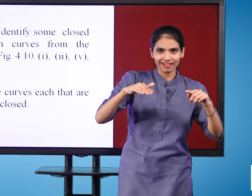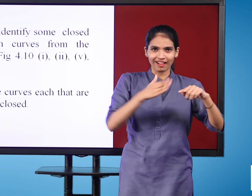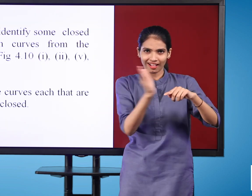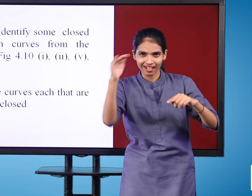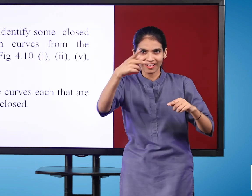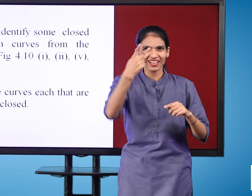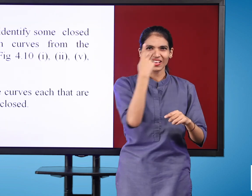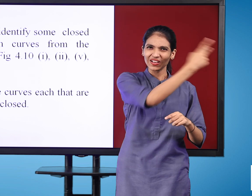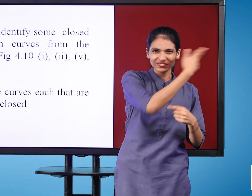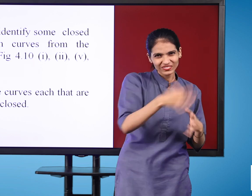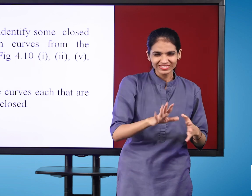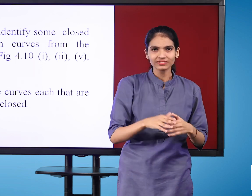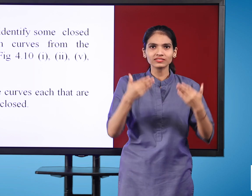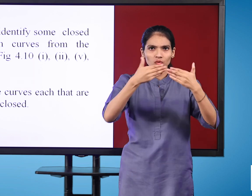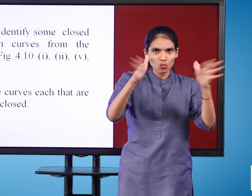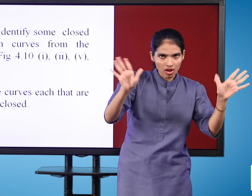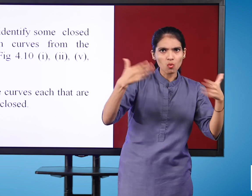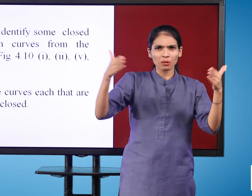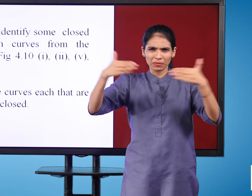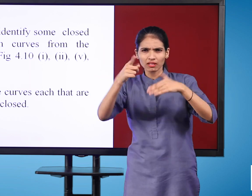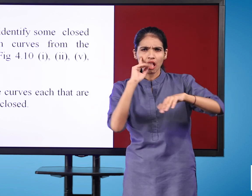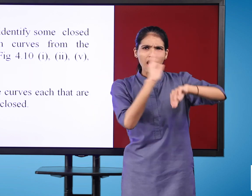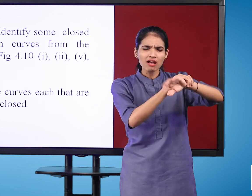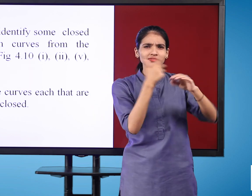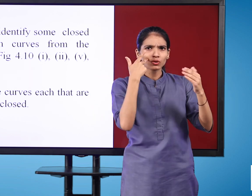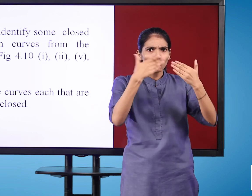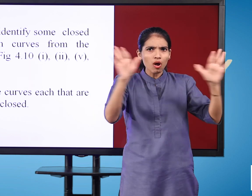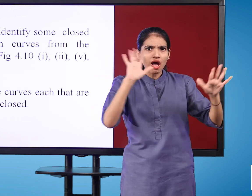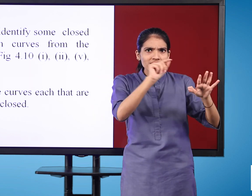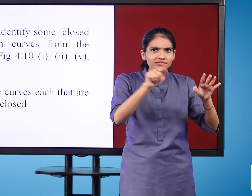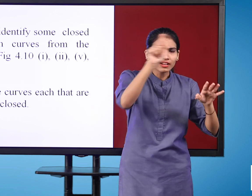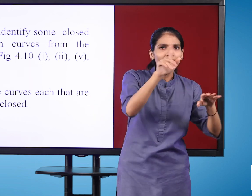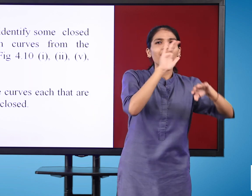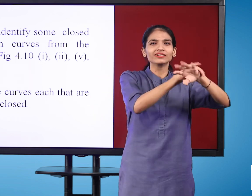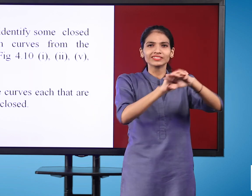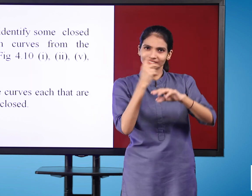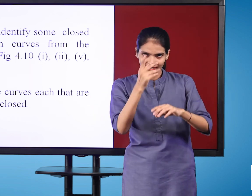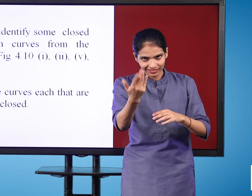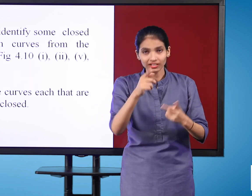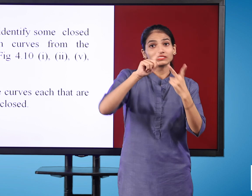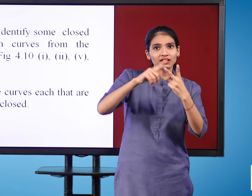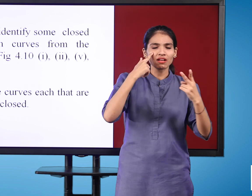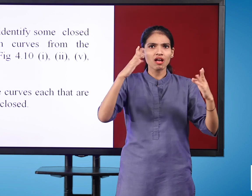open curves from the figures 4.10.1, 2, 5, 6?